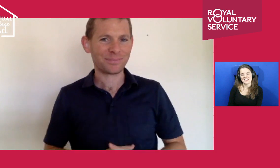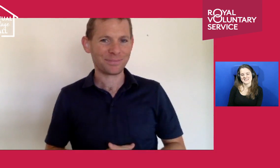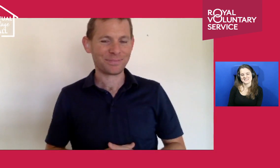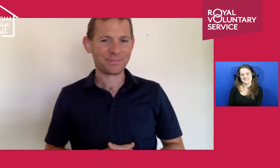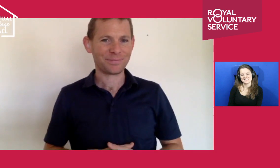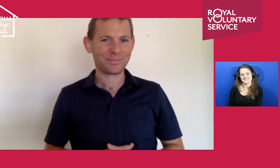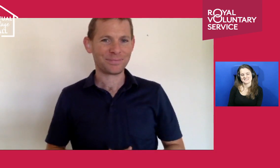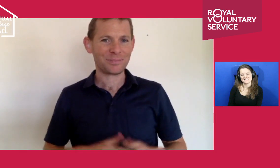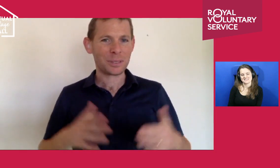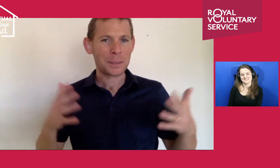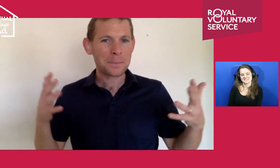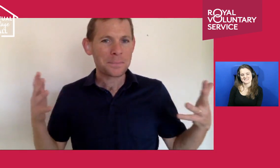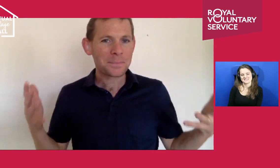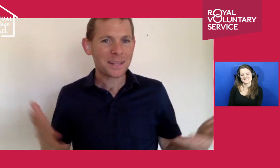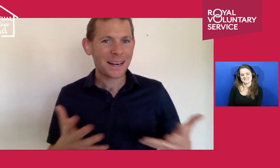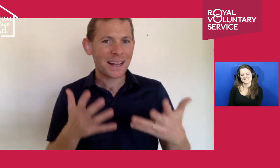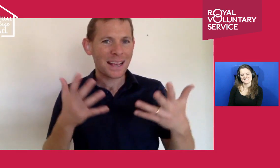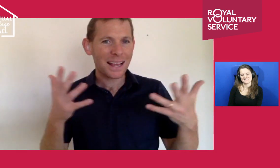play,